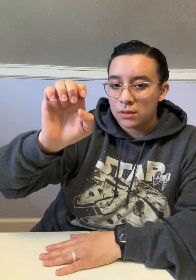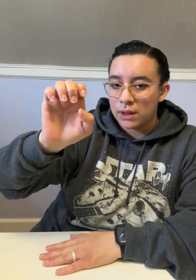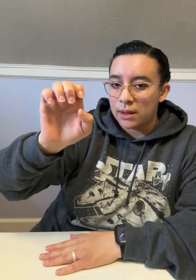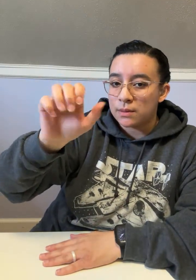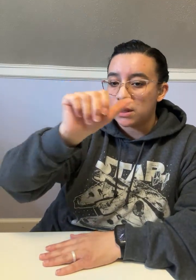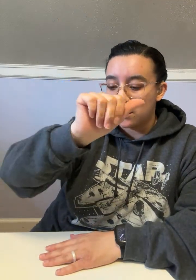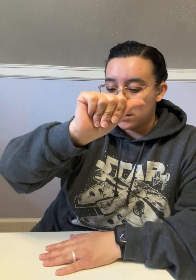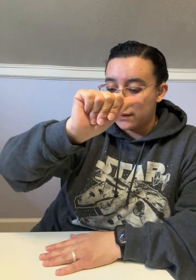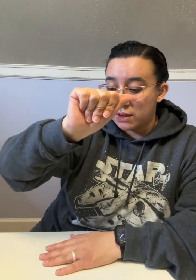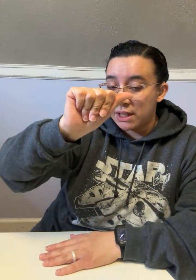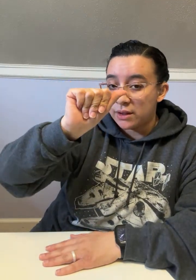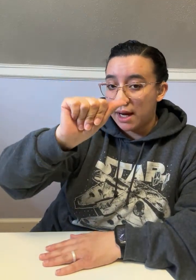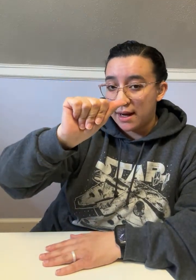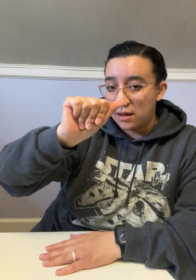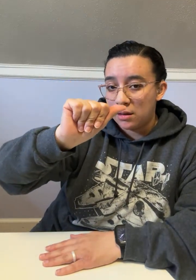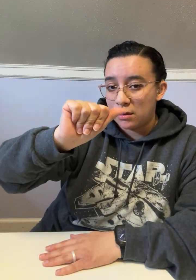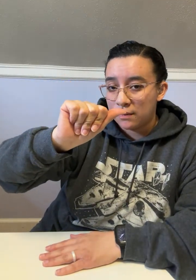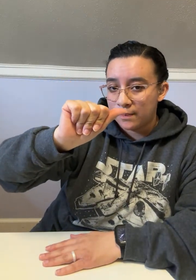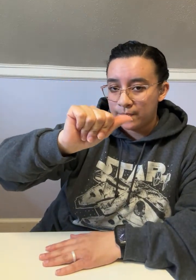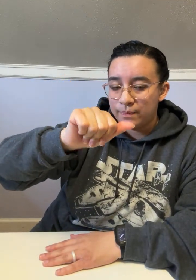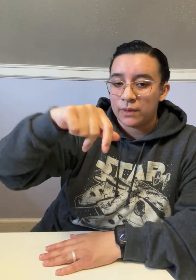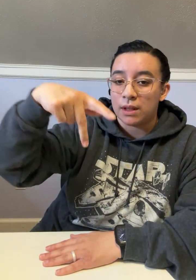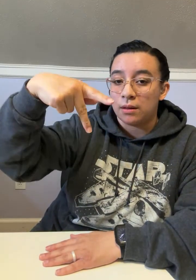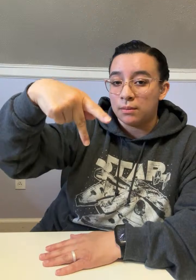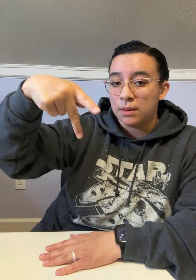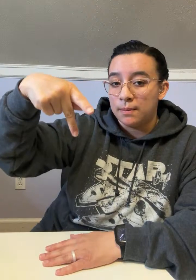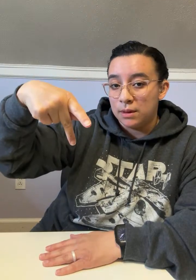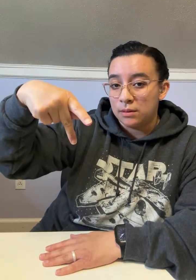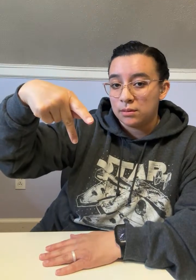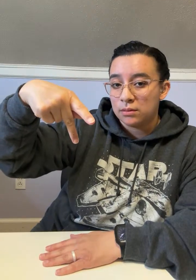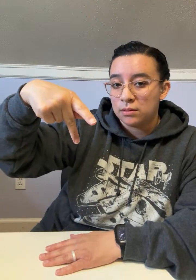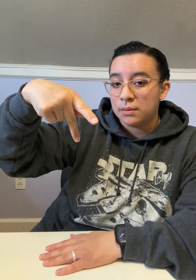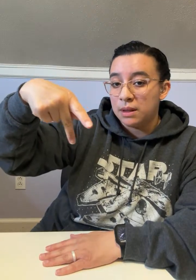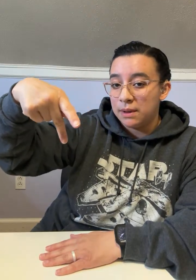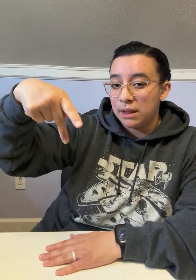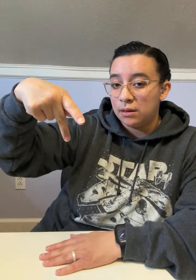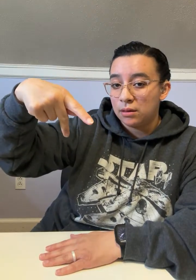Okay, so first letter A, then PP.